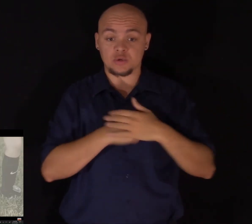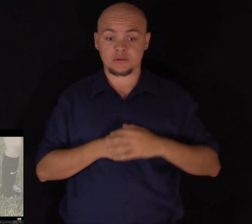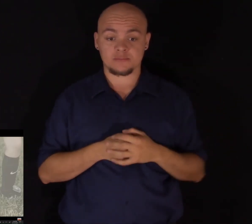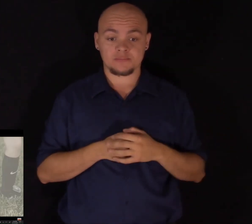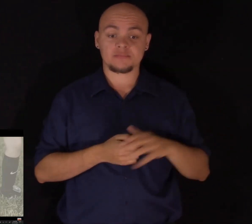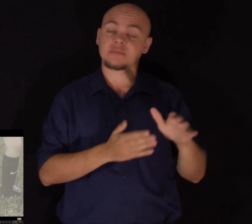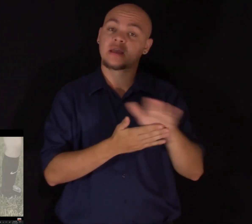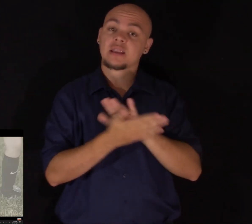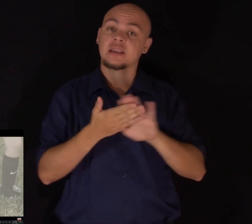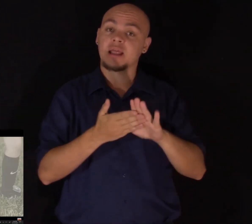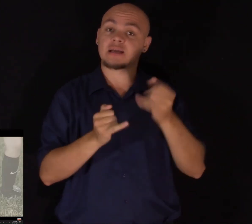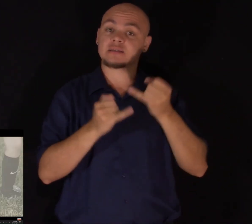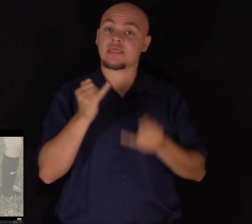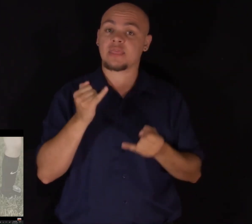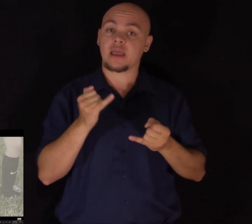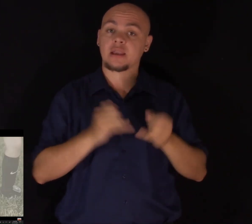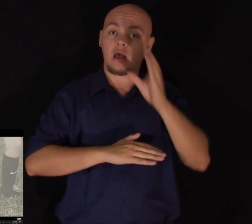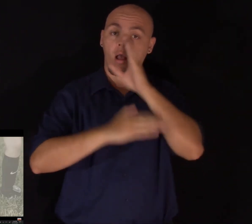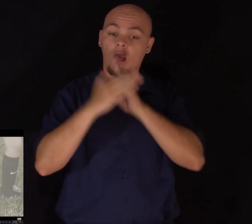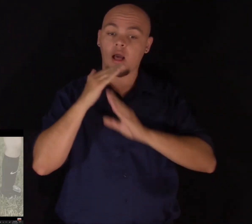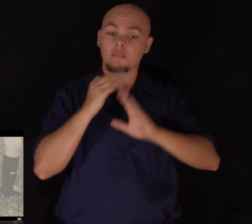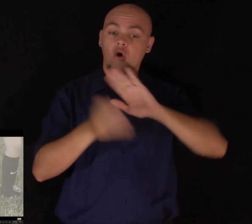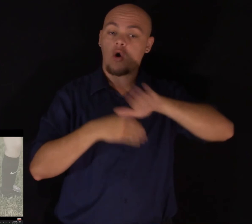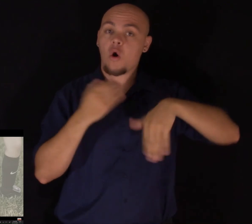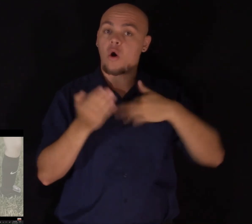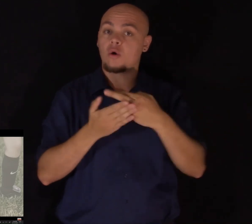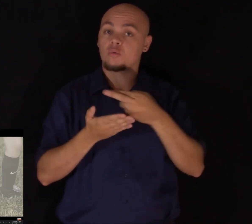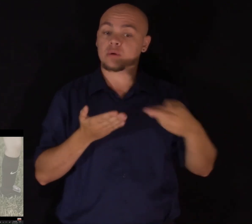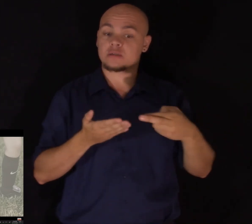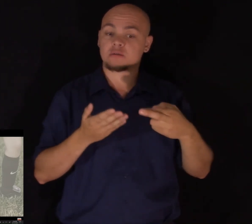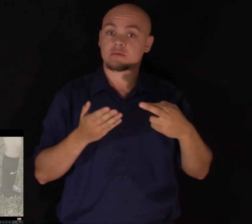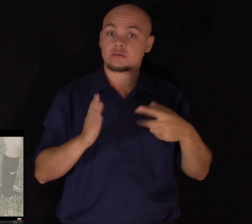nice, thin, modest, and use all available resources for appearance.